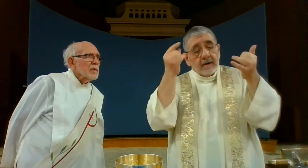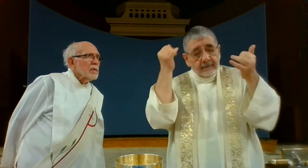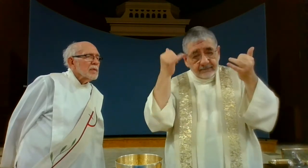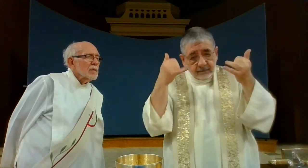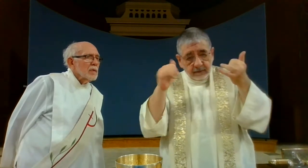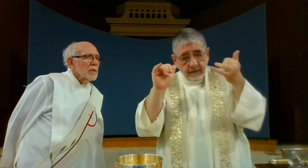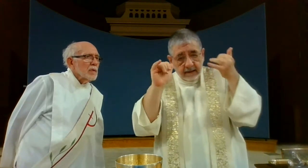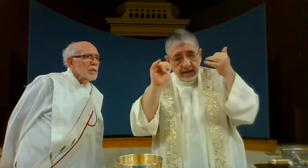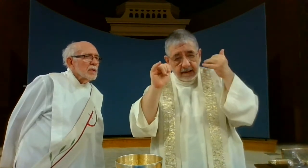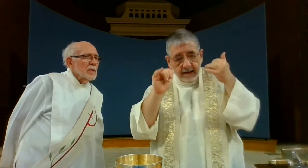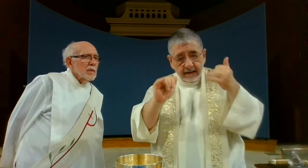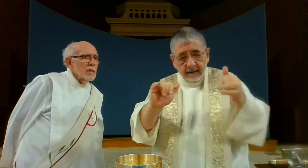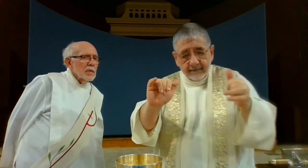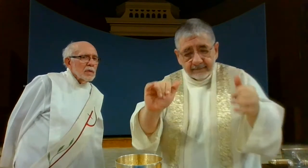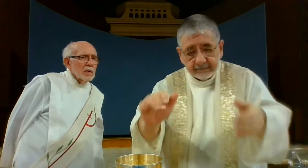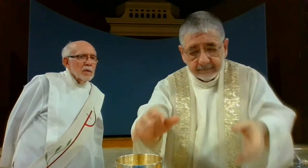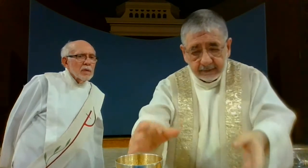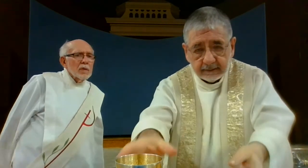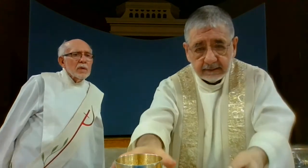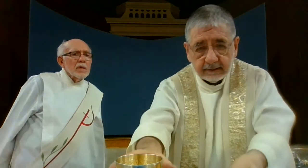forever and ever.